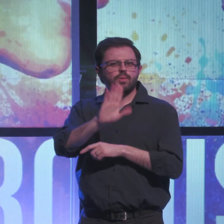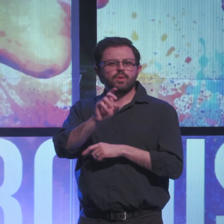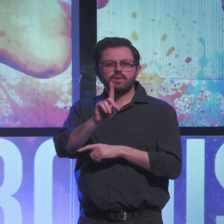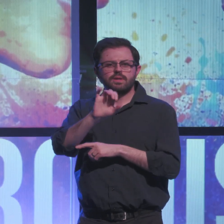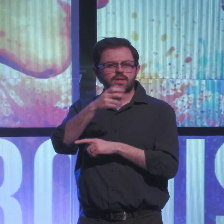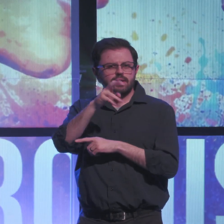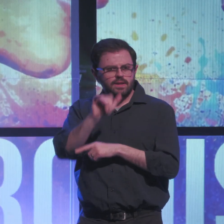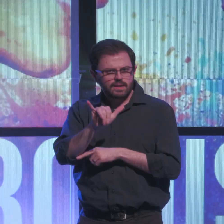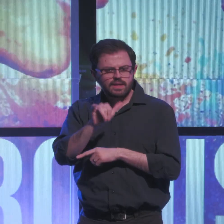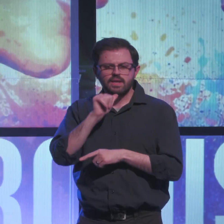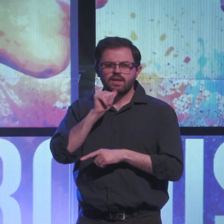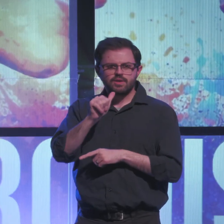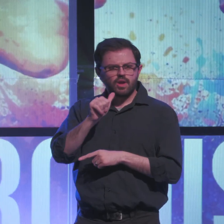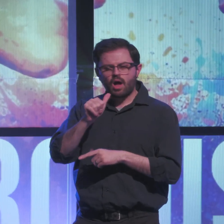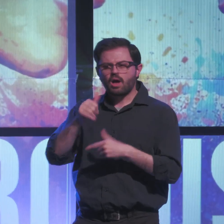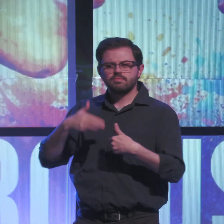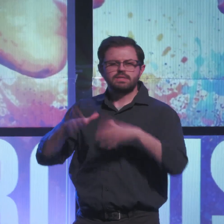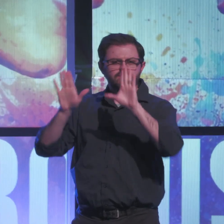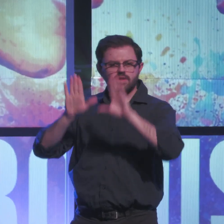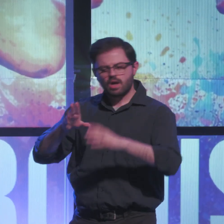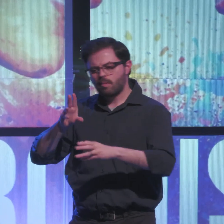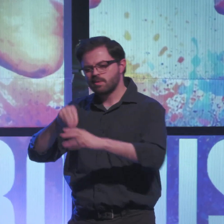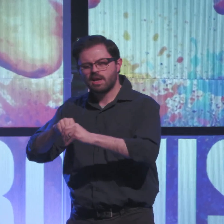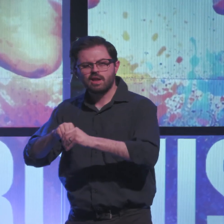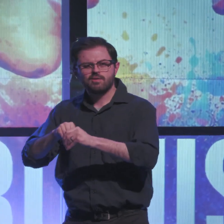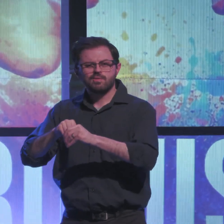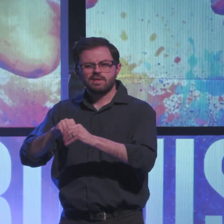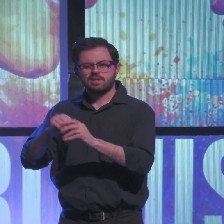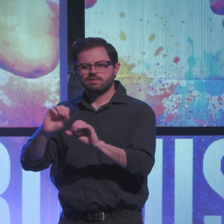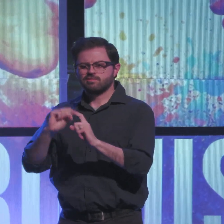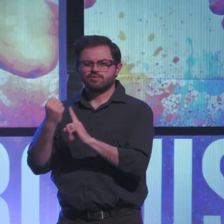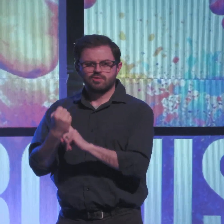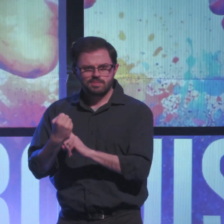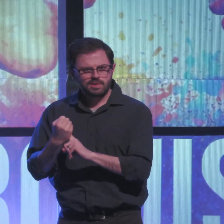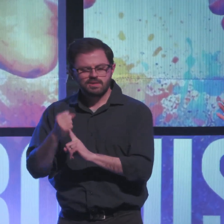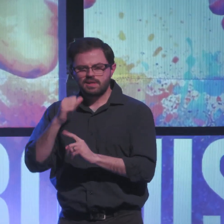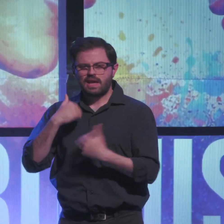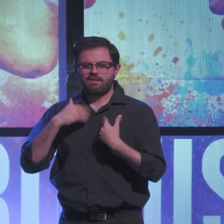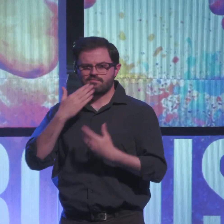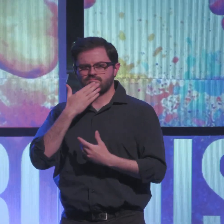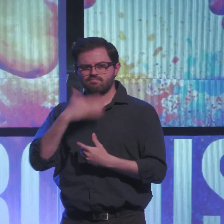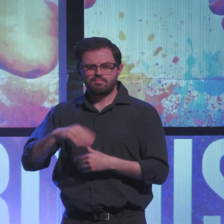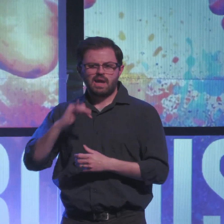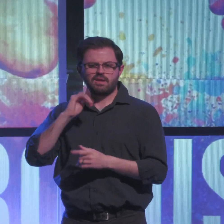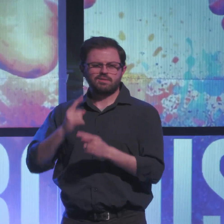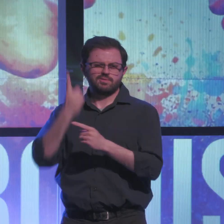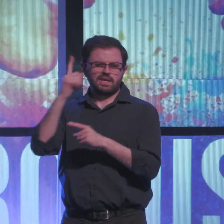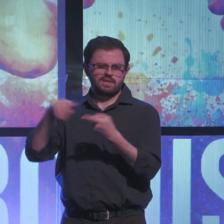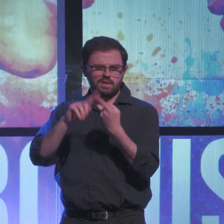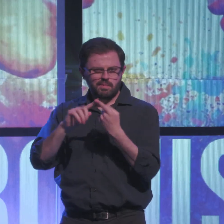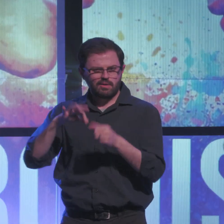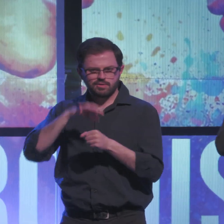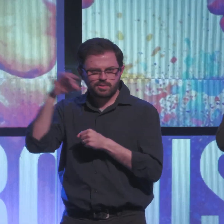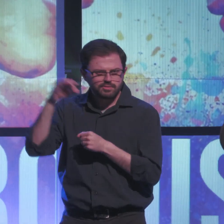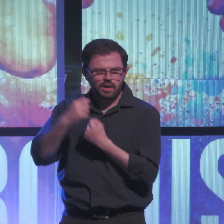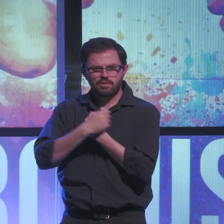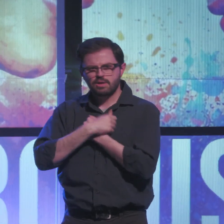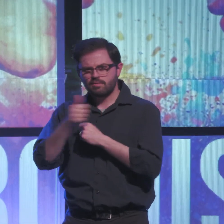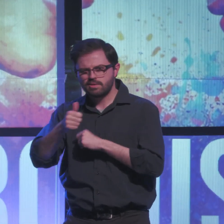circumstances under some very unhealthy understanding of spirituality, love of enemy, forgiveness, these kinds of things, all right? So we're talking